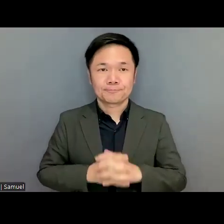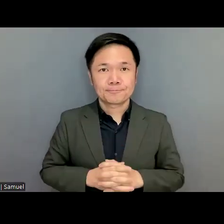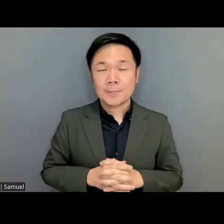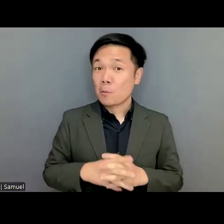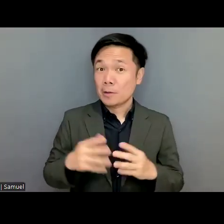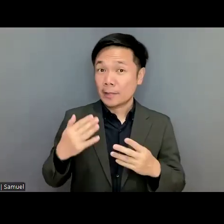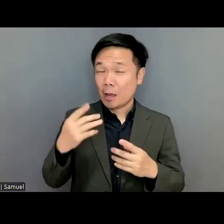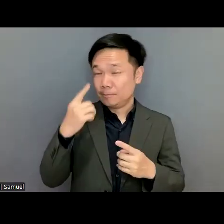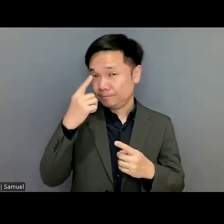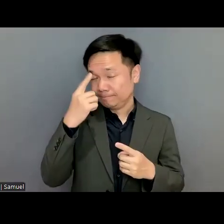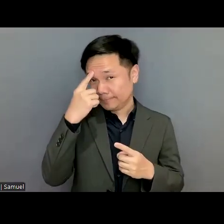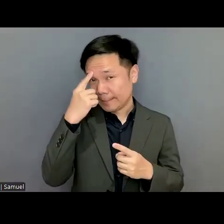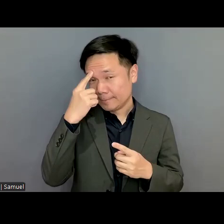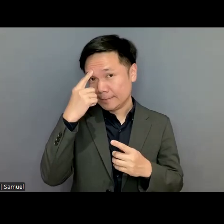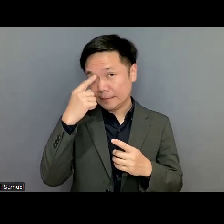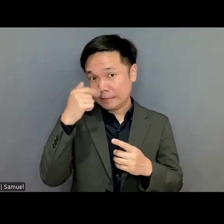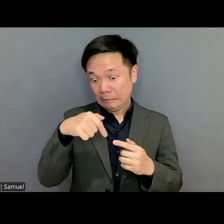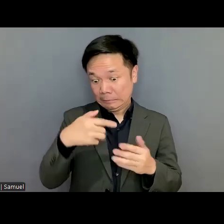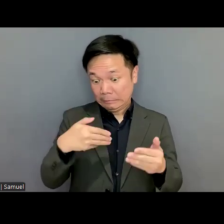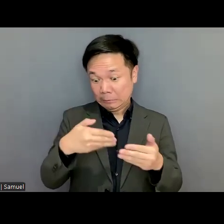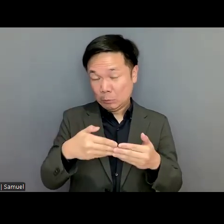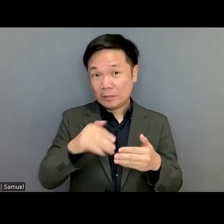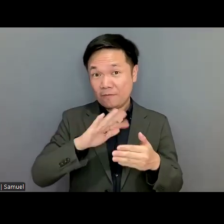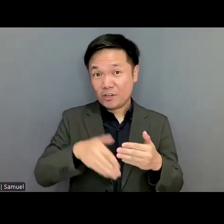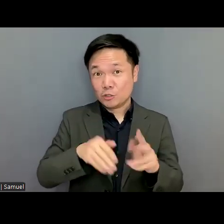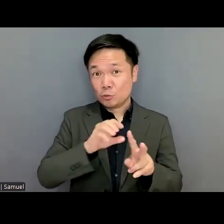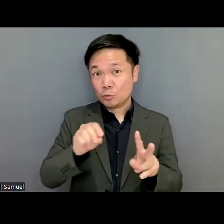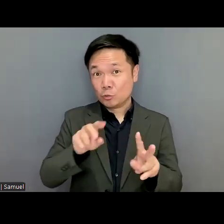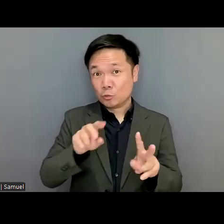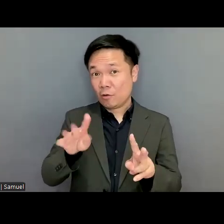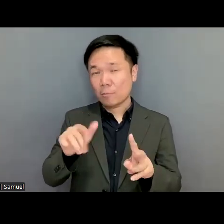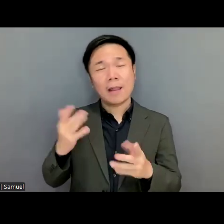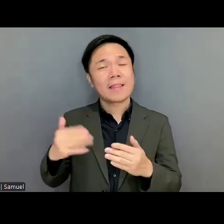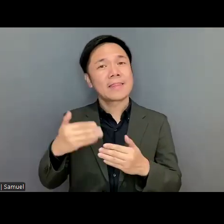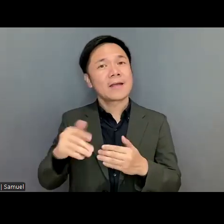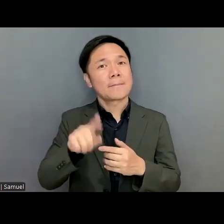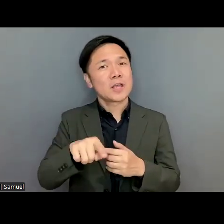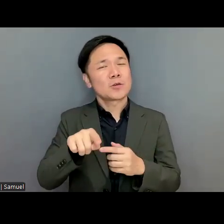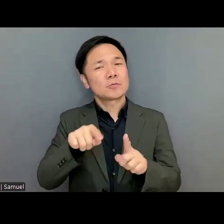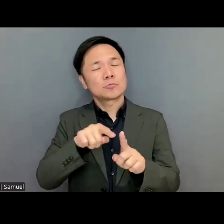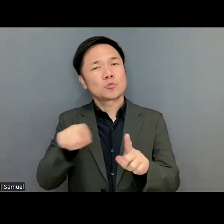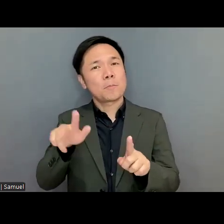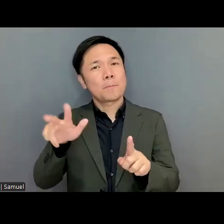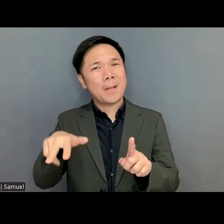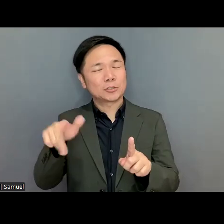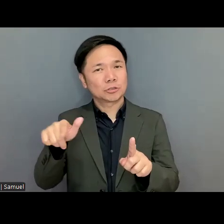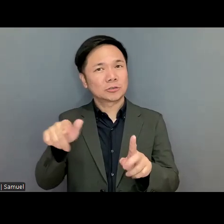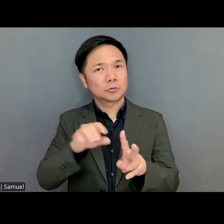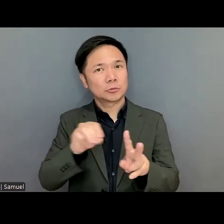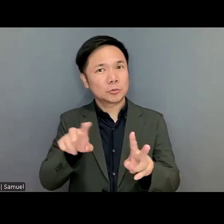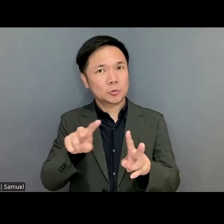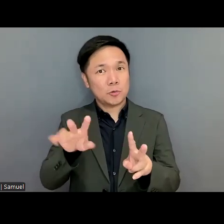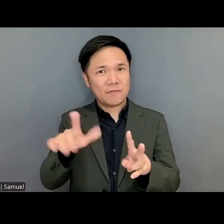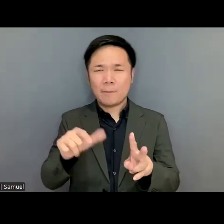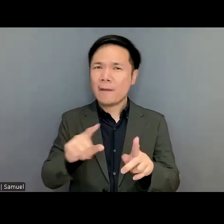because we are now at the end of this year, but we are planning to do between January to March, is having like a series of